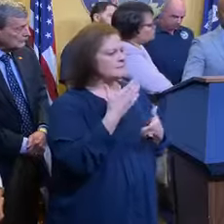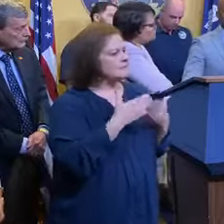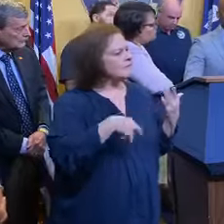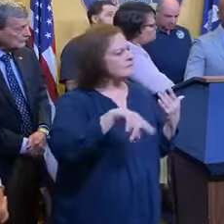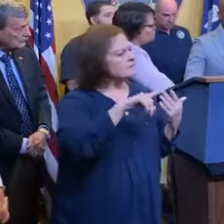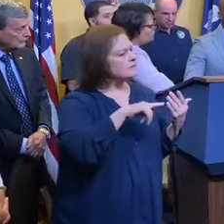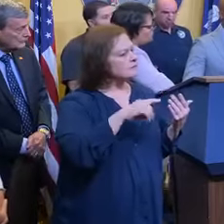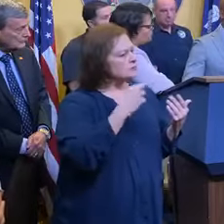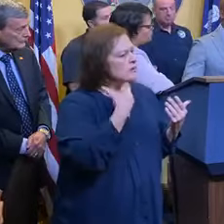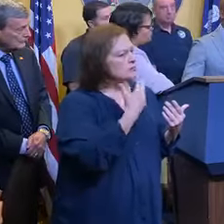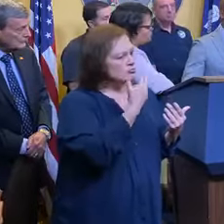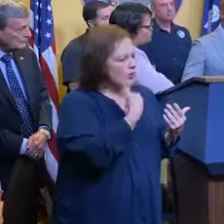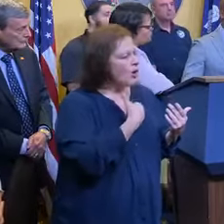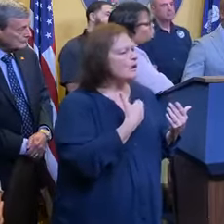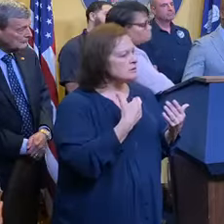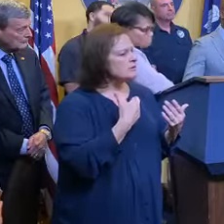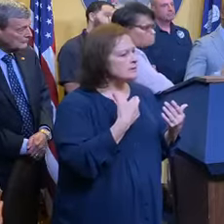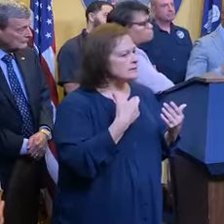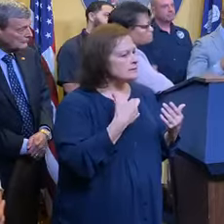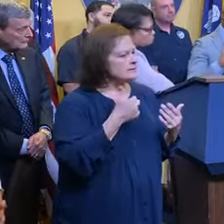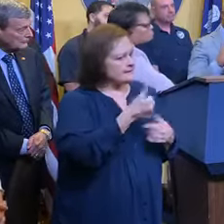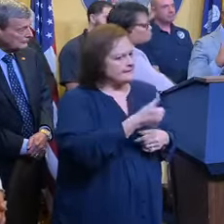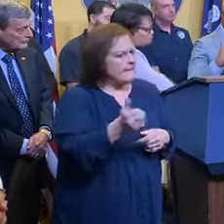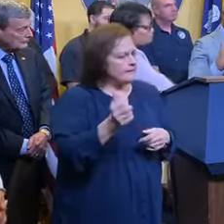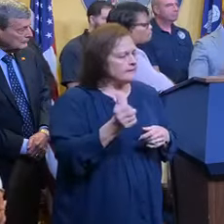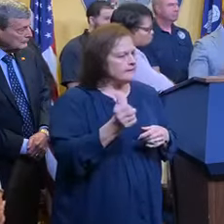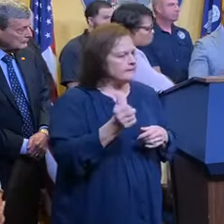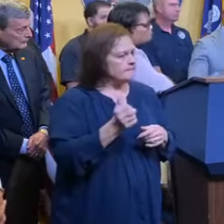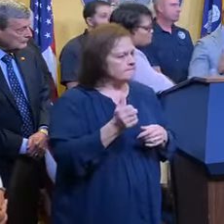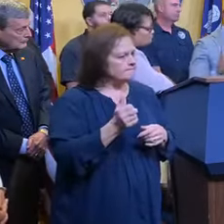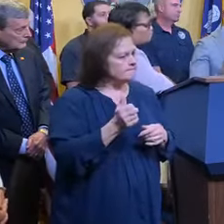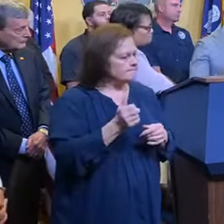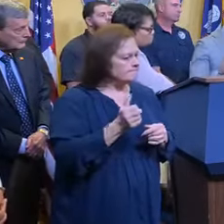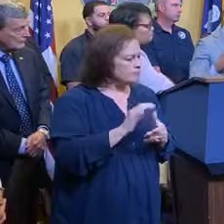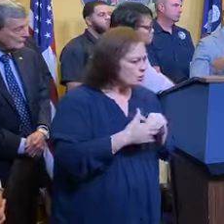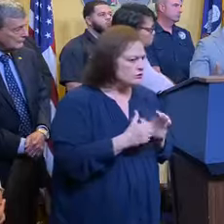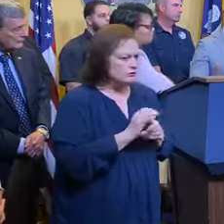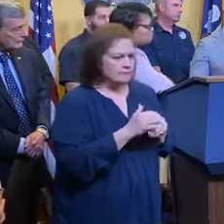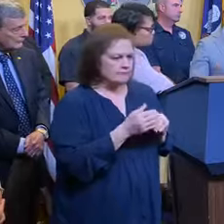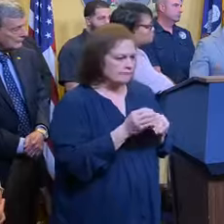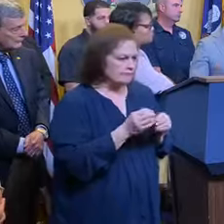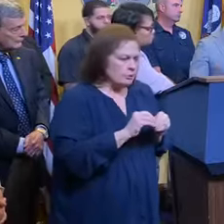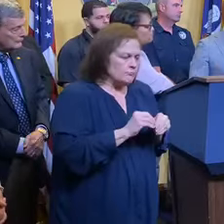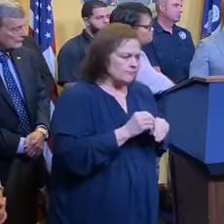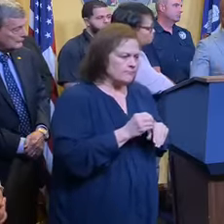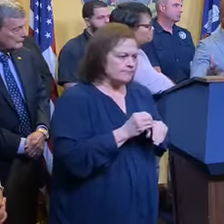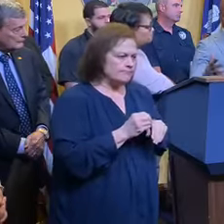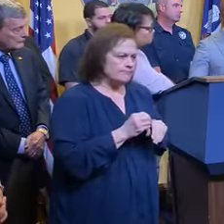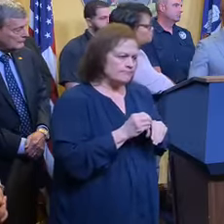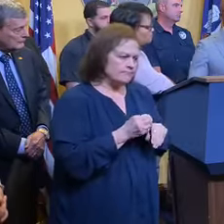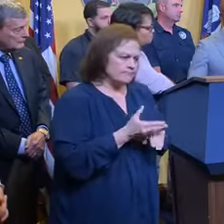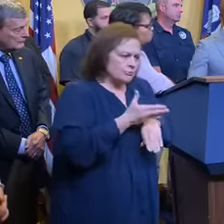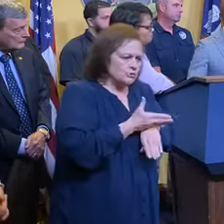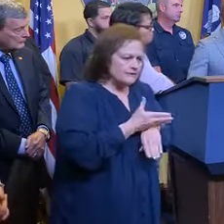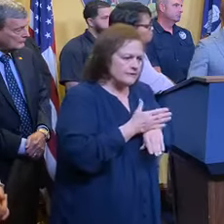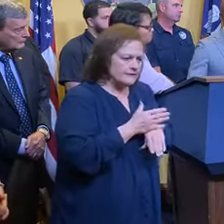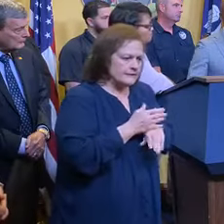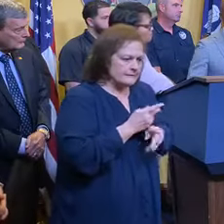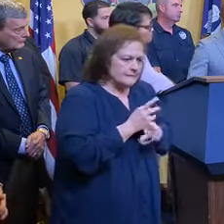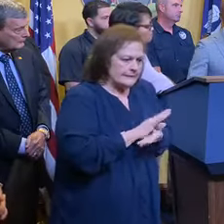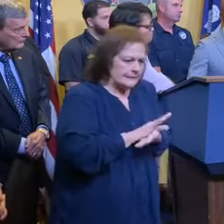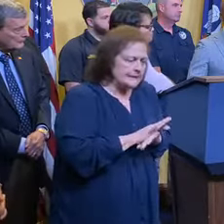restaurants have improved their protocols as well in terms of how they are preparing food, washing hands, and the like. You